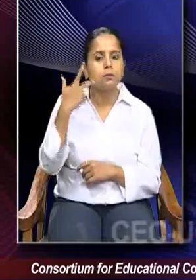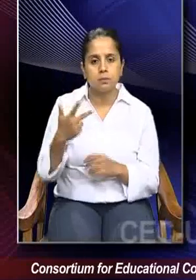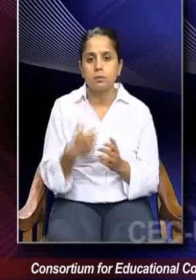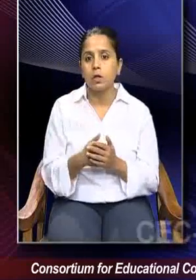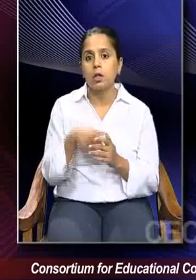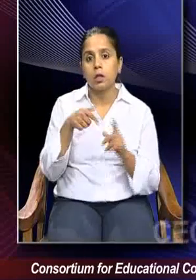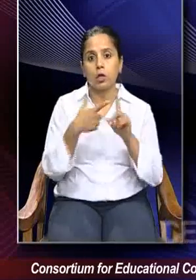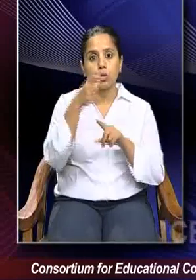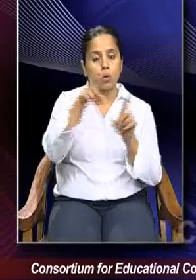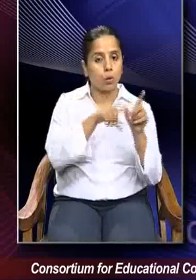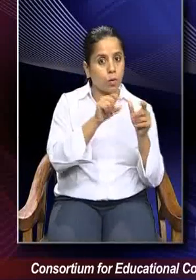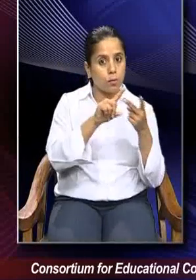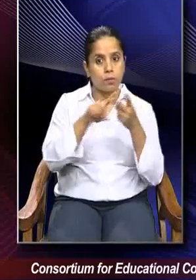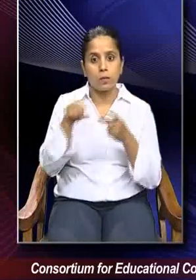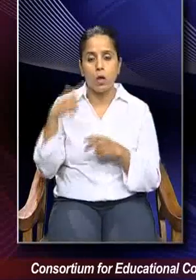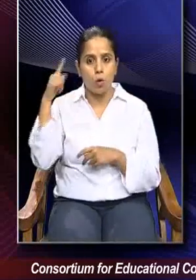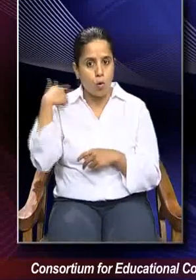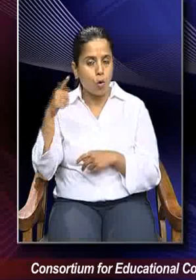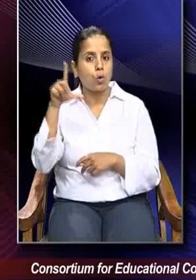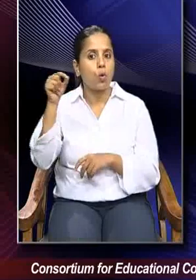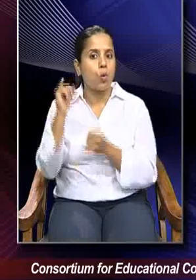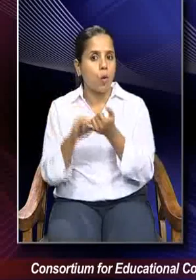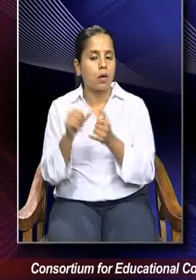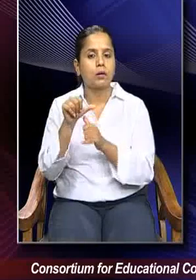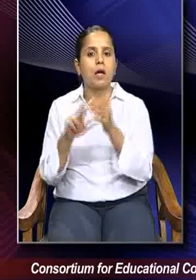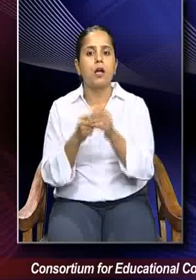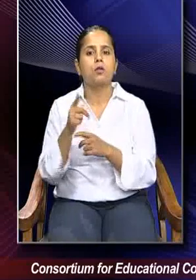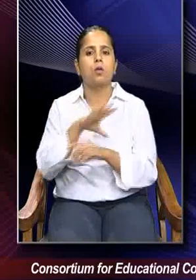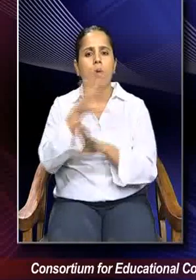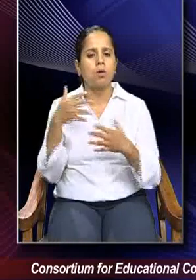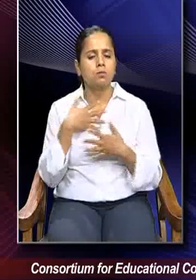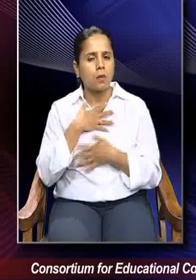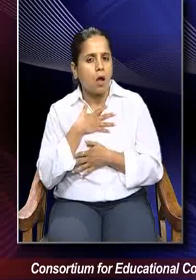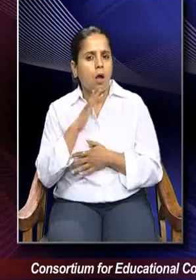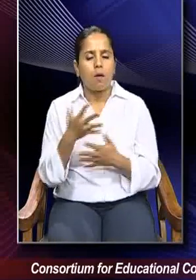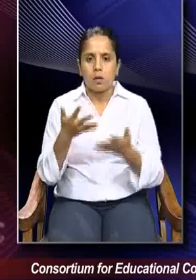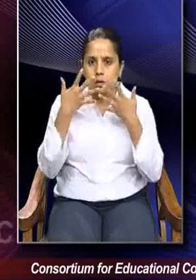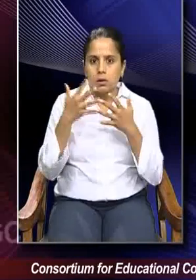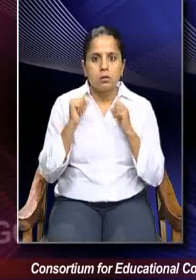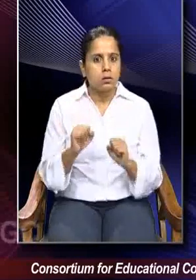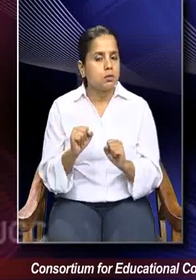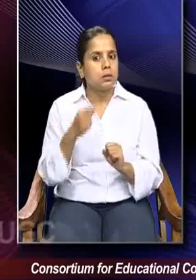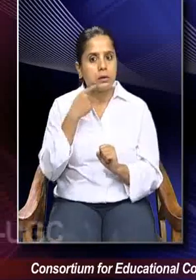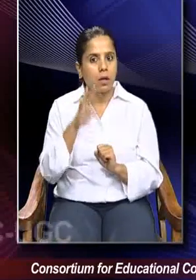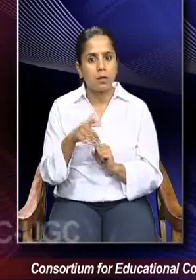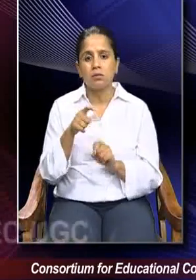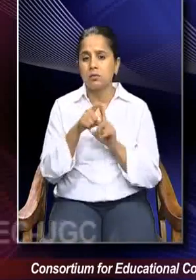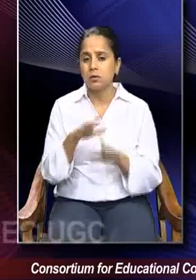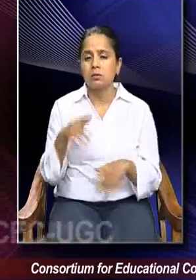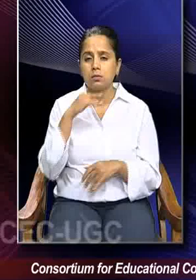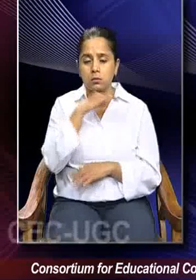Tokyo to London to Los Angeles were all choking under the pollution. It was in fact this